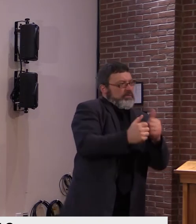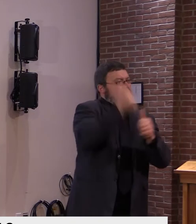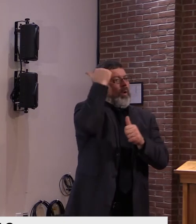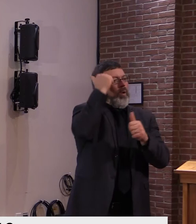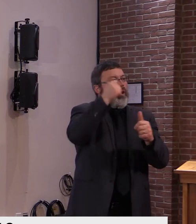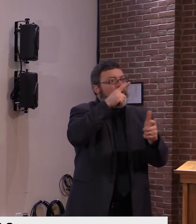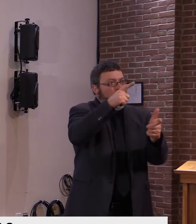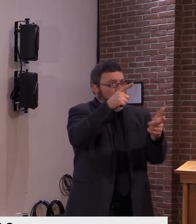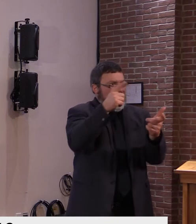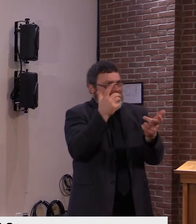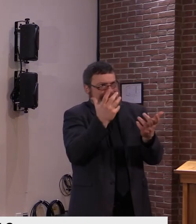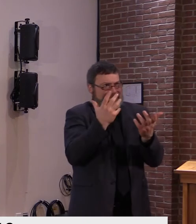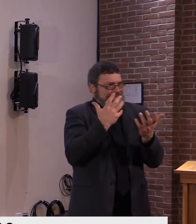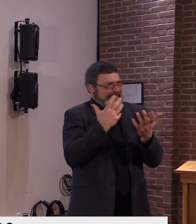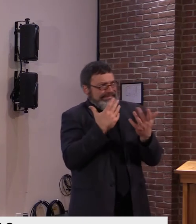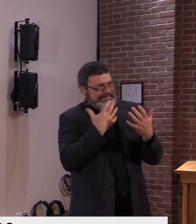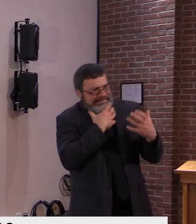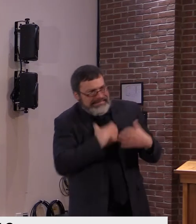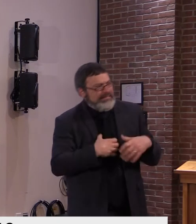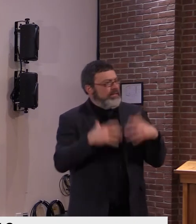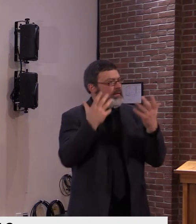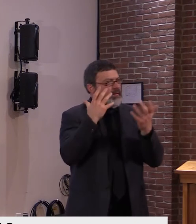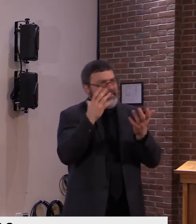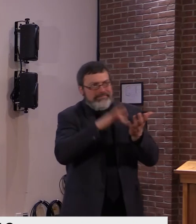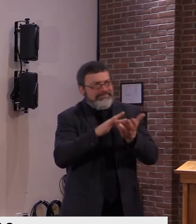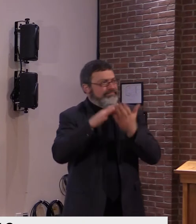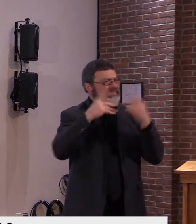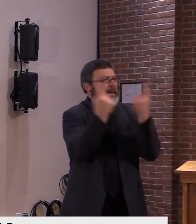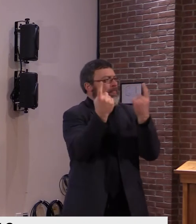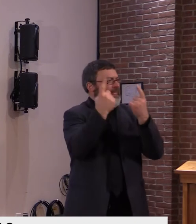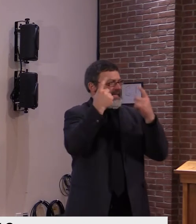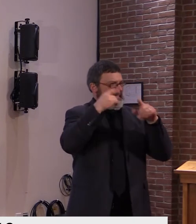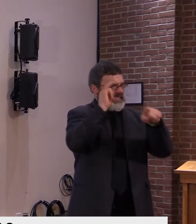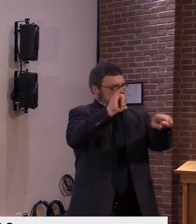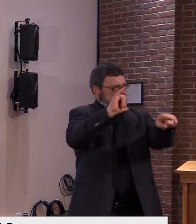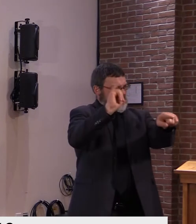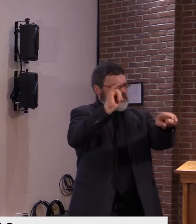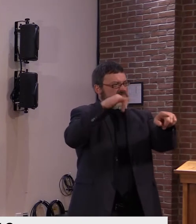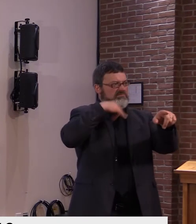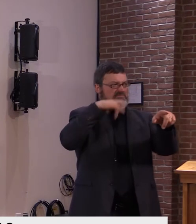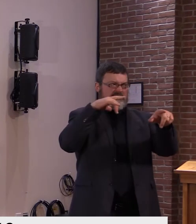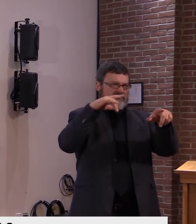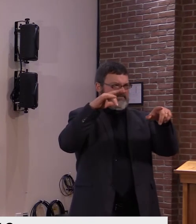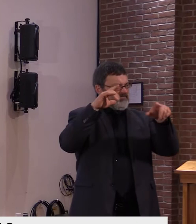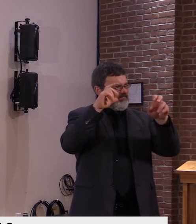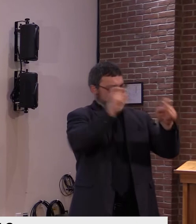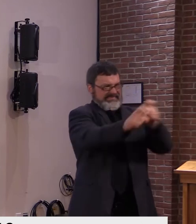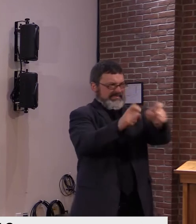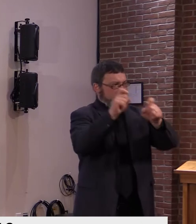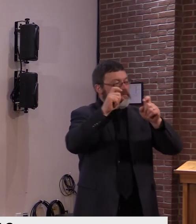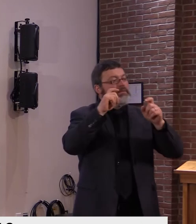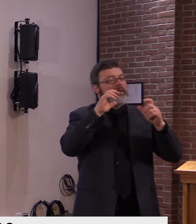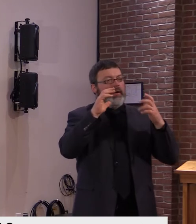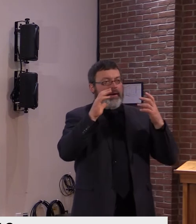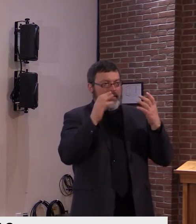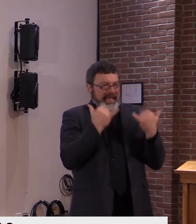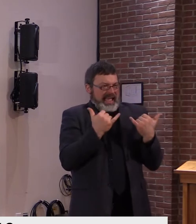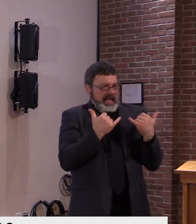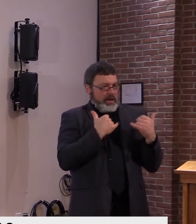line, but at the same time, we're still building our budget, we're still building some of our policies, and if we see